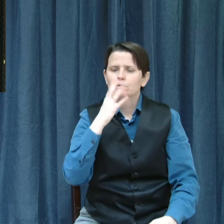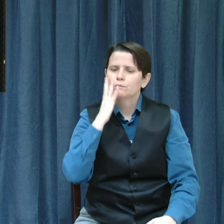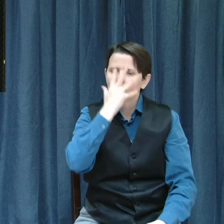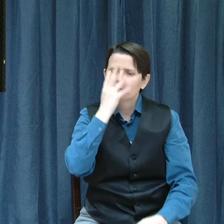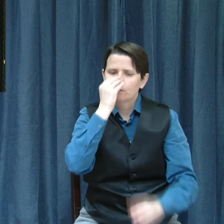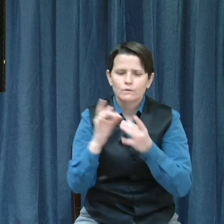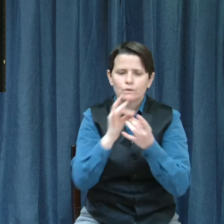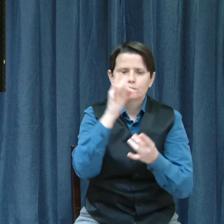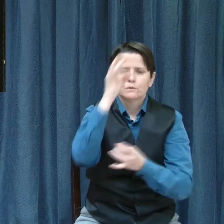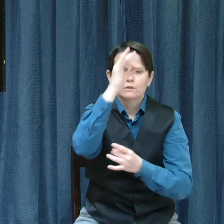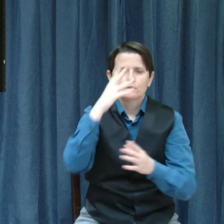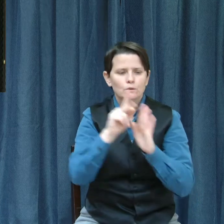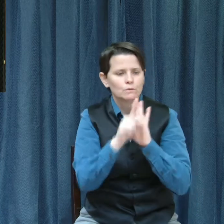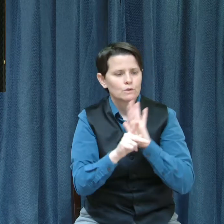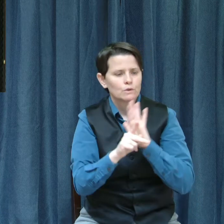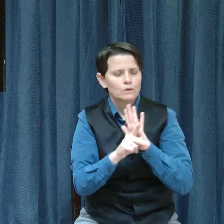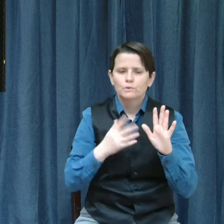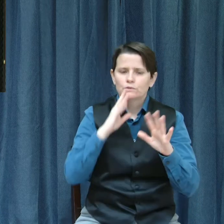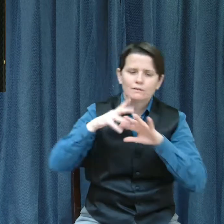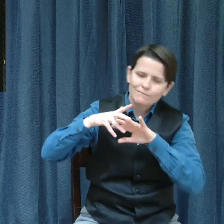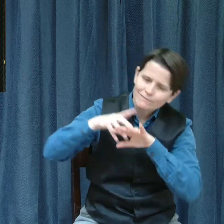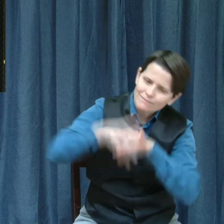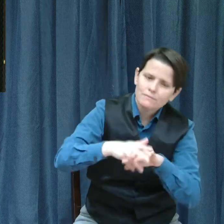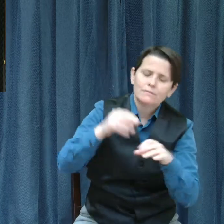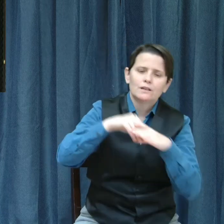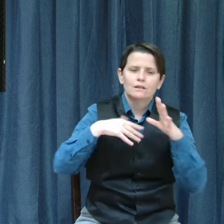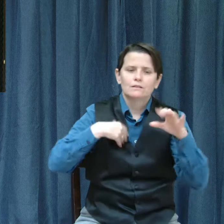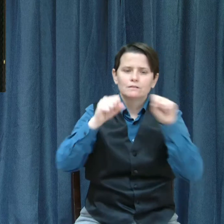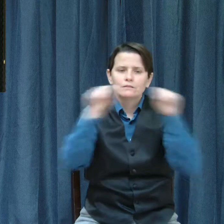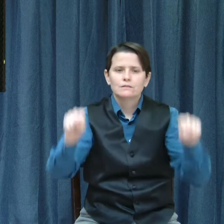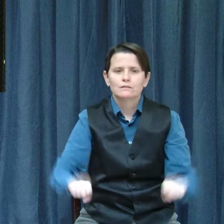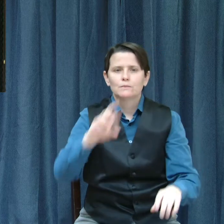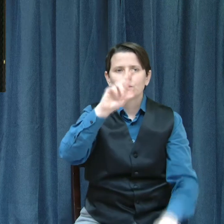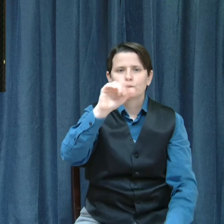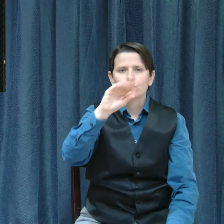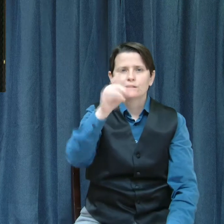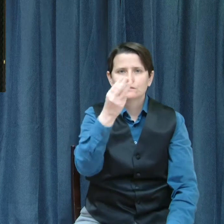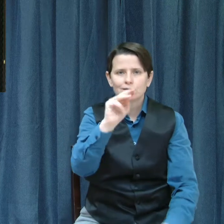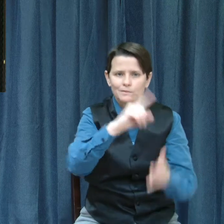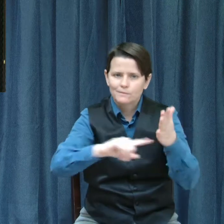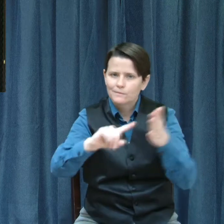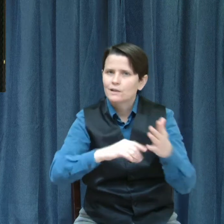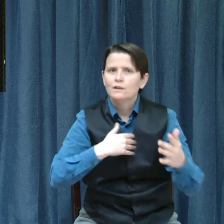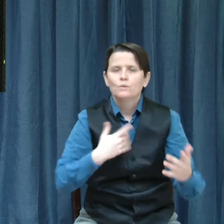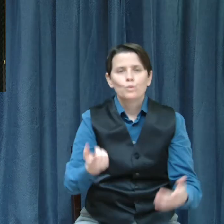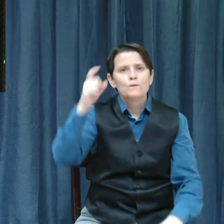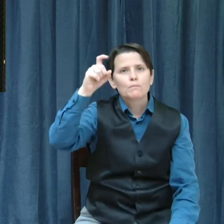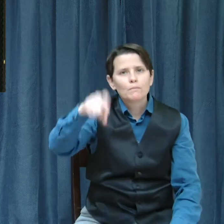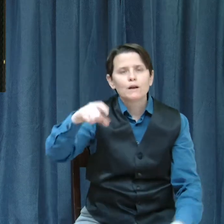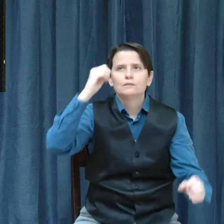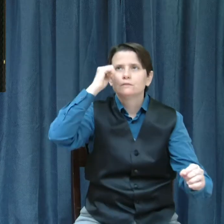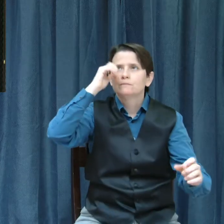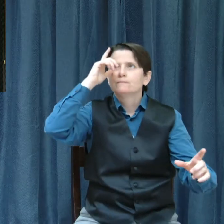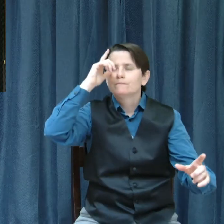racism. Ugh. We get to open our eyes to see what is. We get to stand